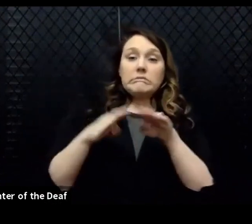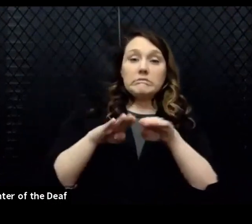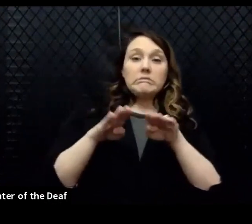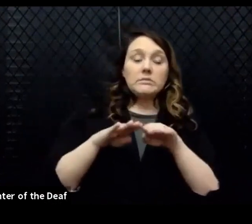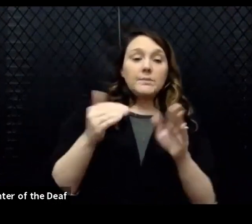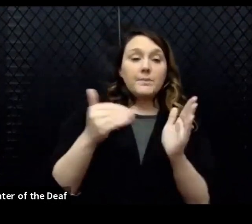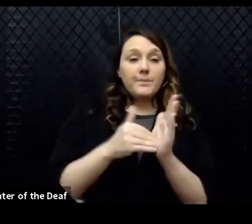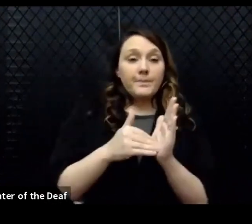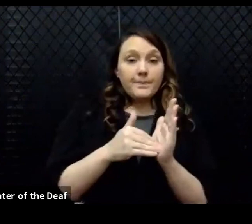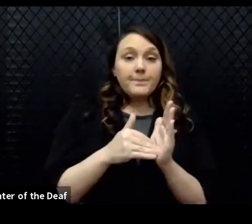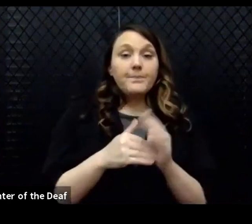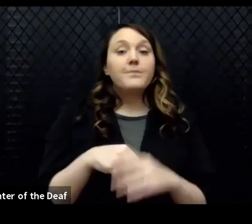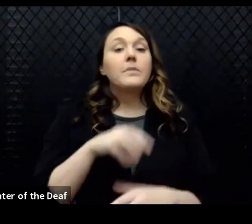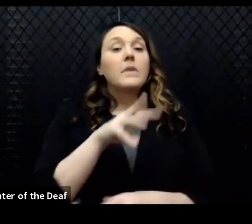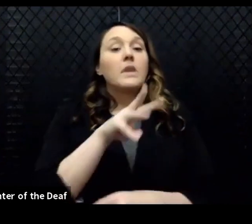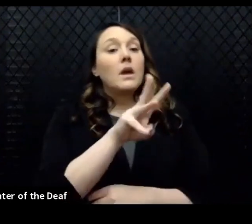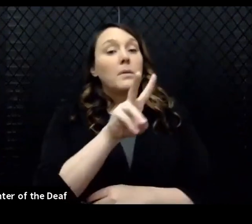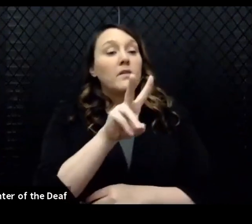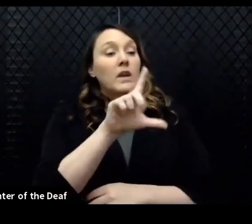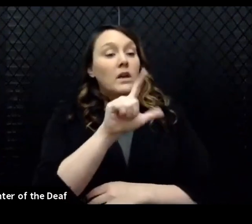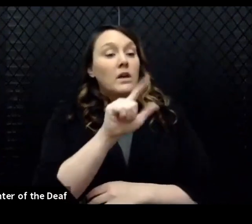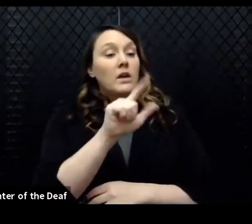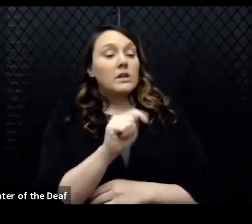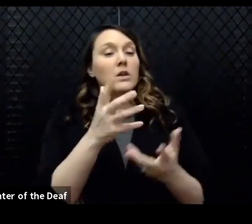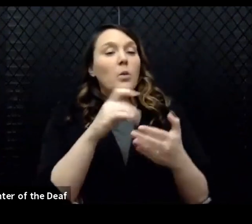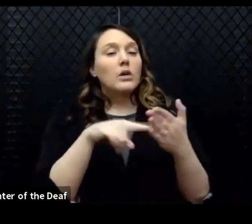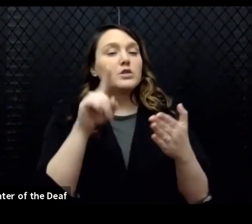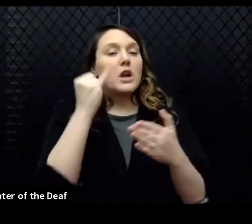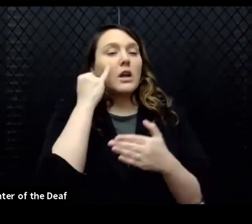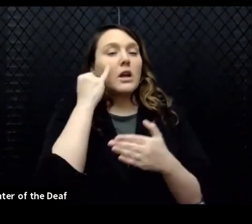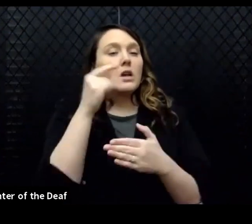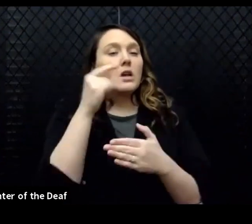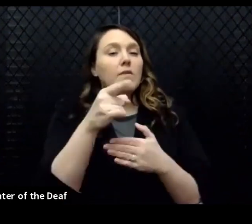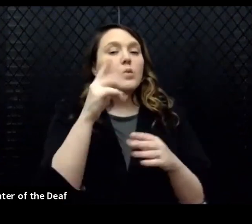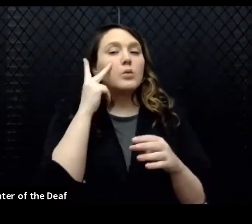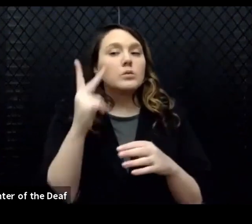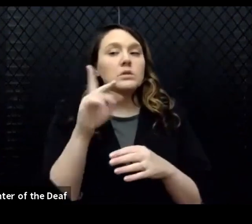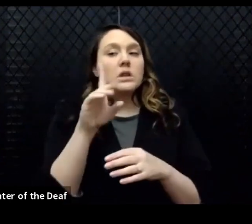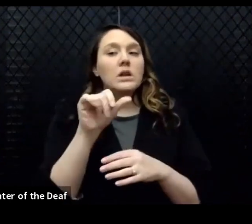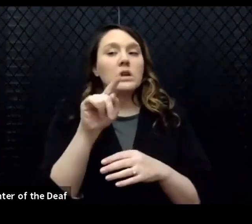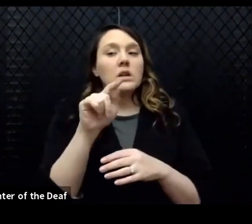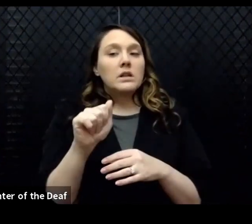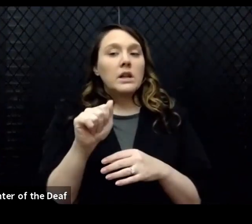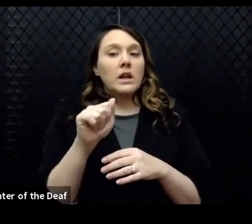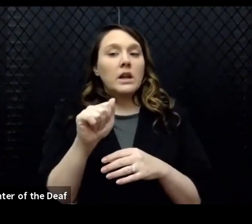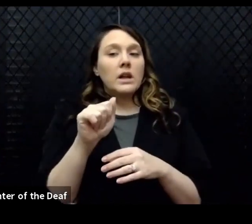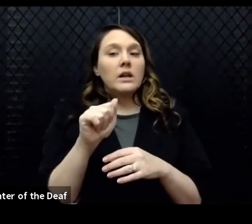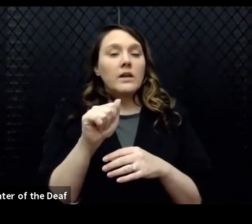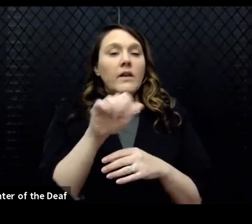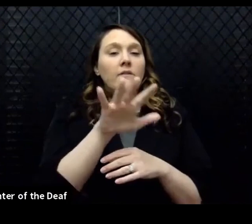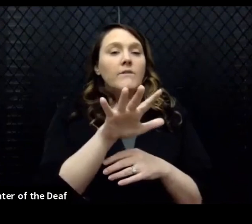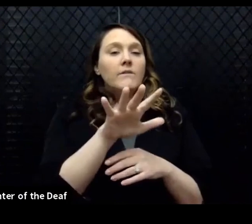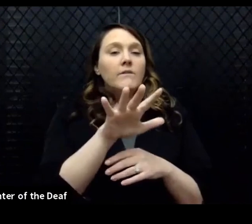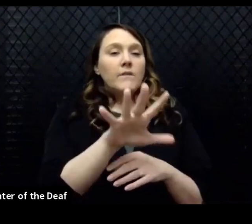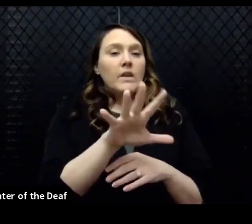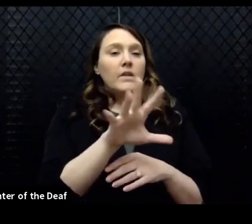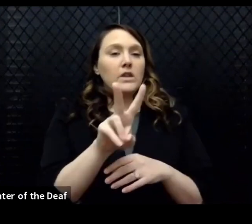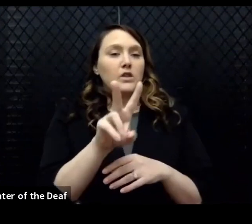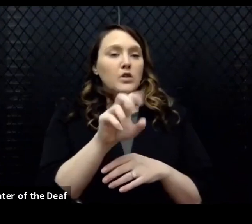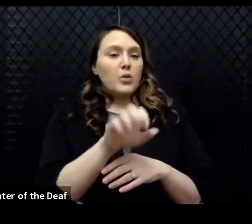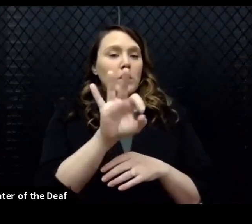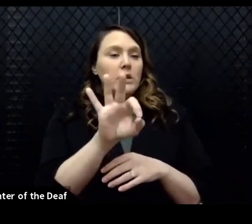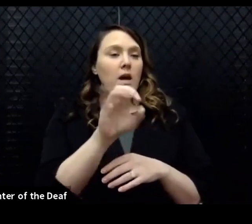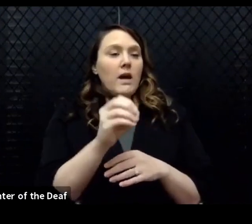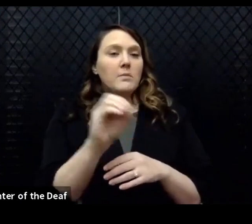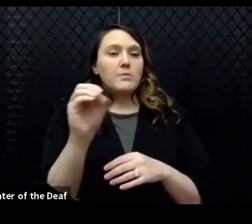From WBLT, they wanted to check if you have checked the data on Knox County having a jump of 52.9% of active cases in the last